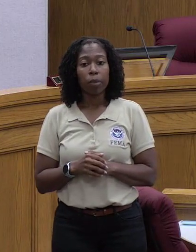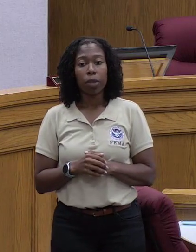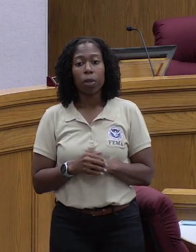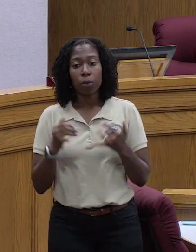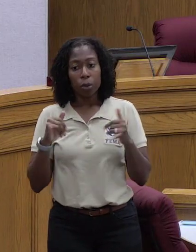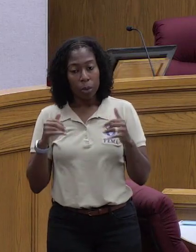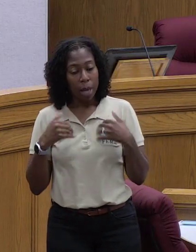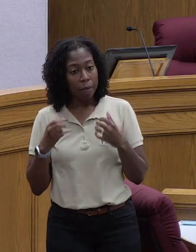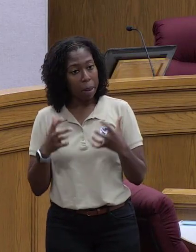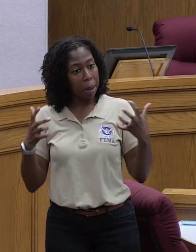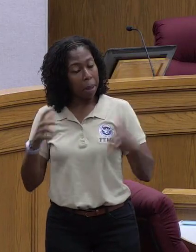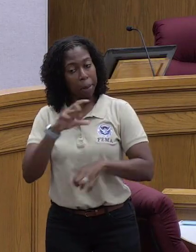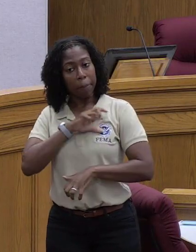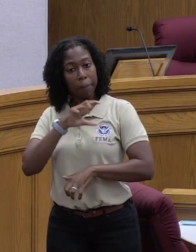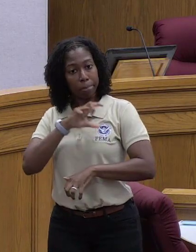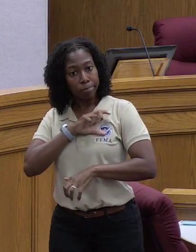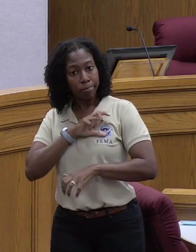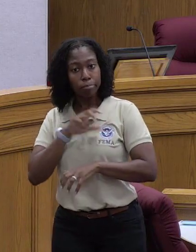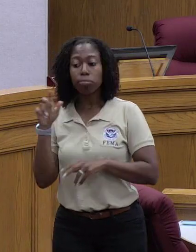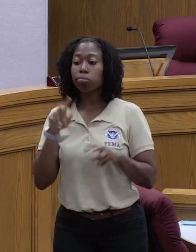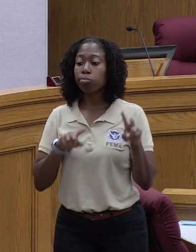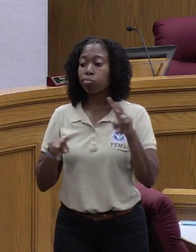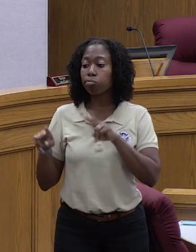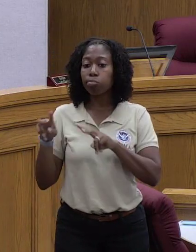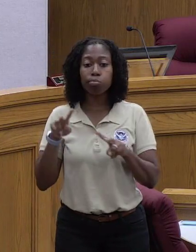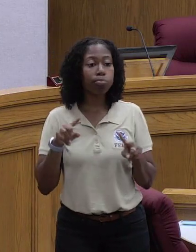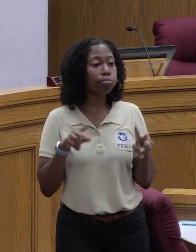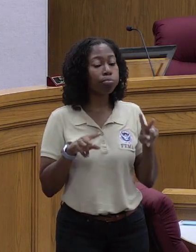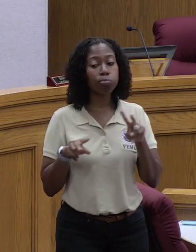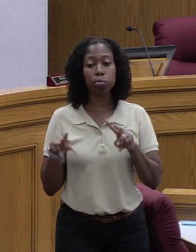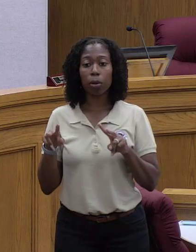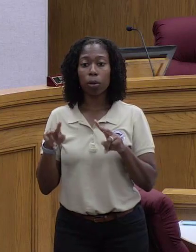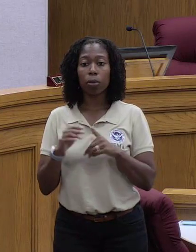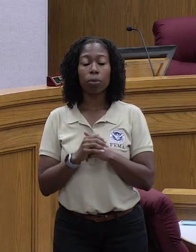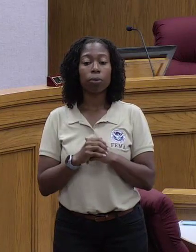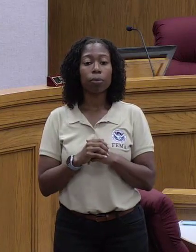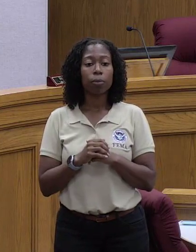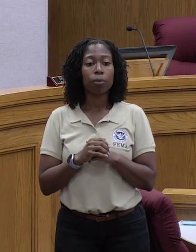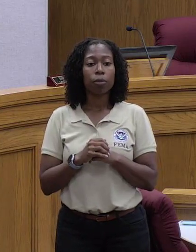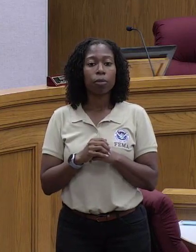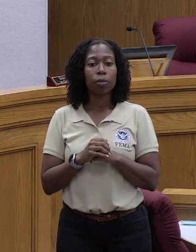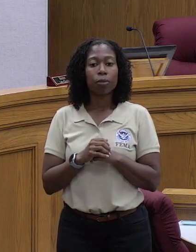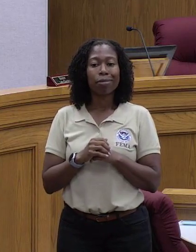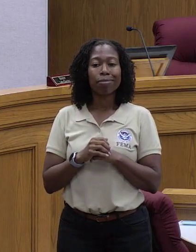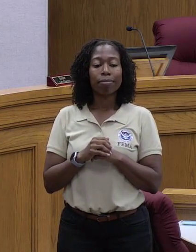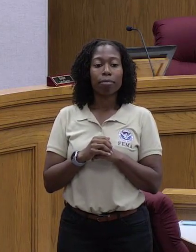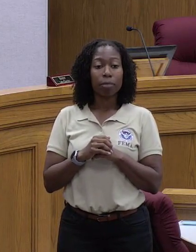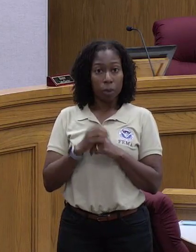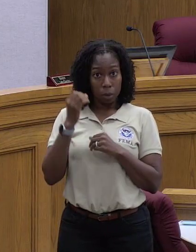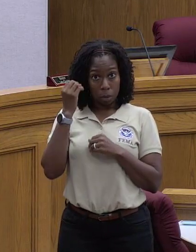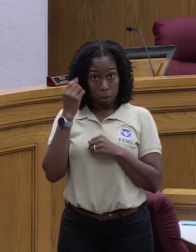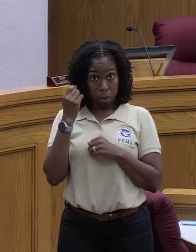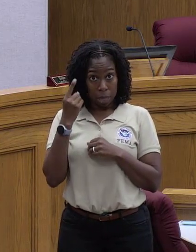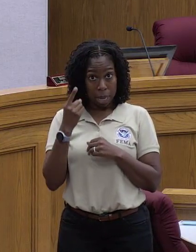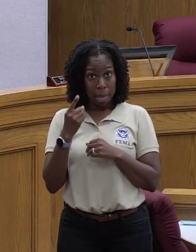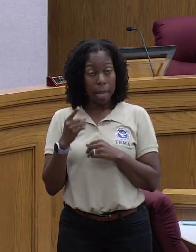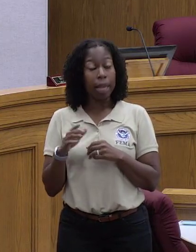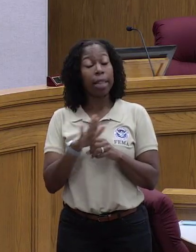of law enforcement in our area, so we're going to continue to concentrate, especially in those areas that still have pockets of no